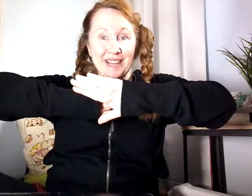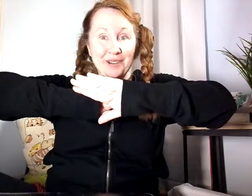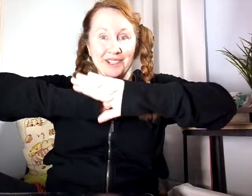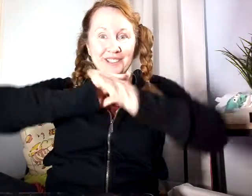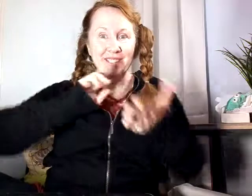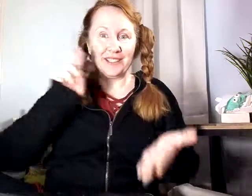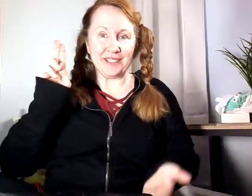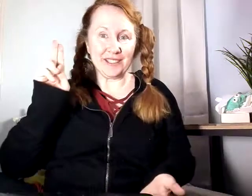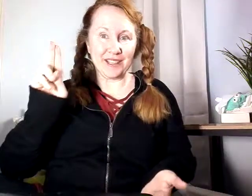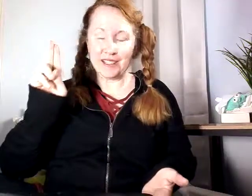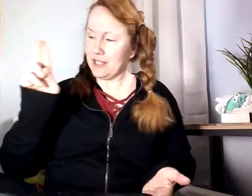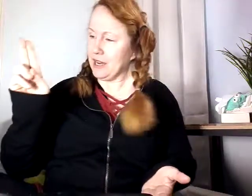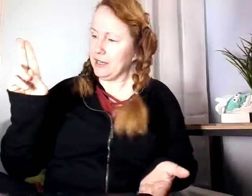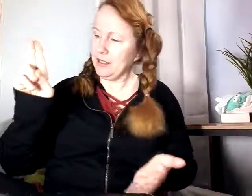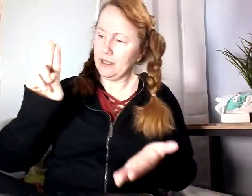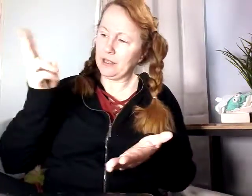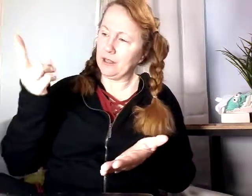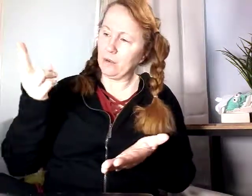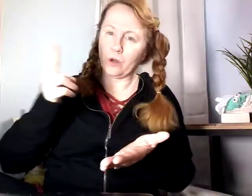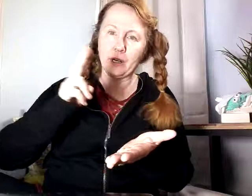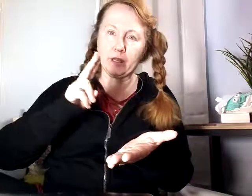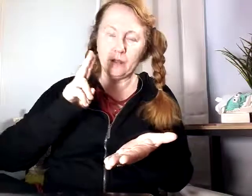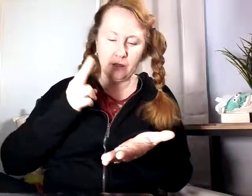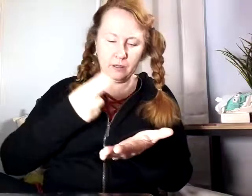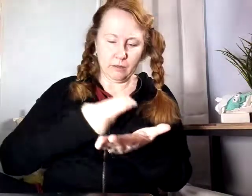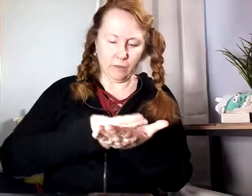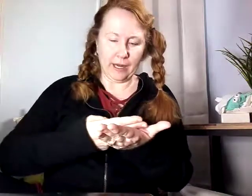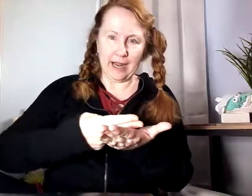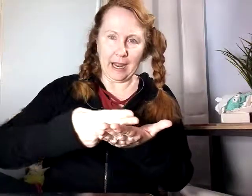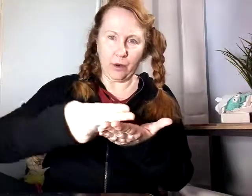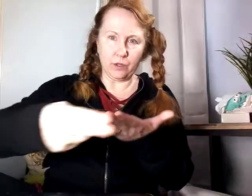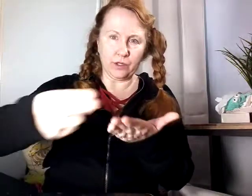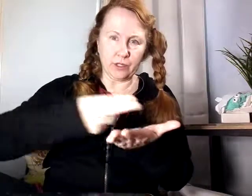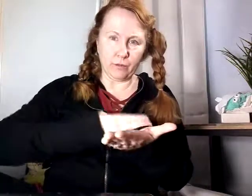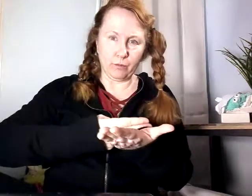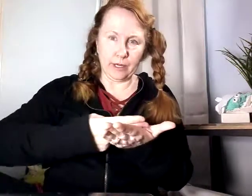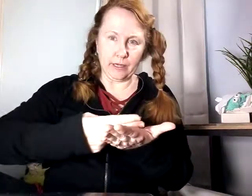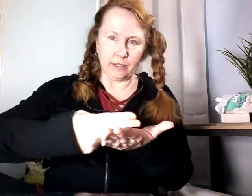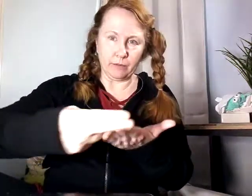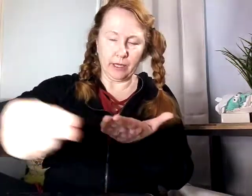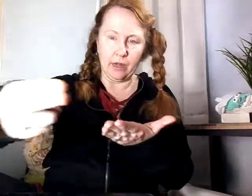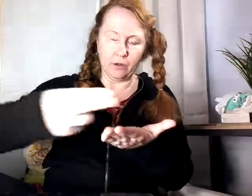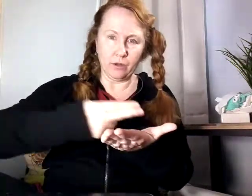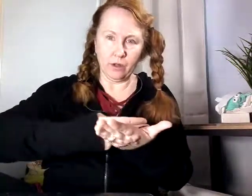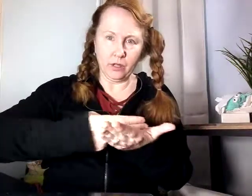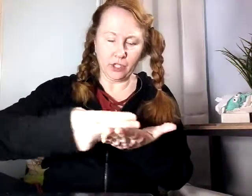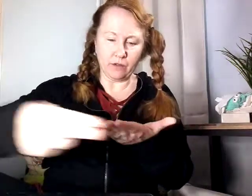sacred is this sign, and then we're gonna bring it out. It's like we're bringing something out. Shuffle it